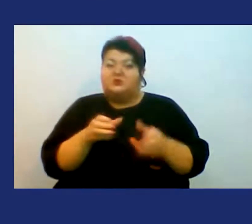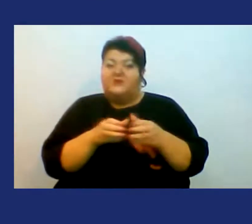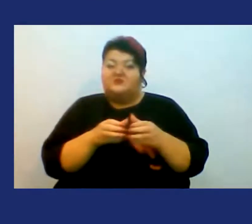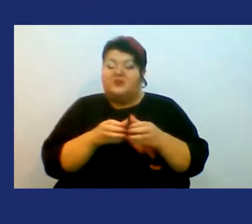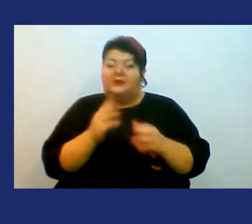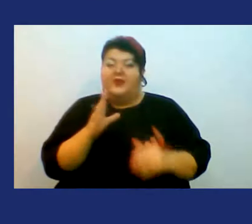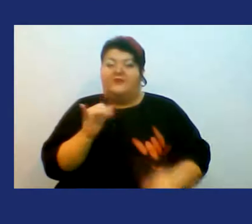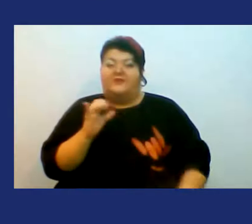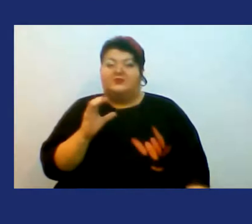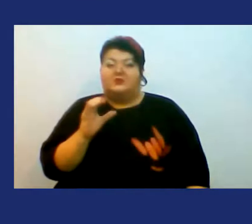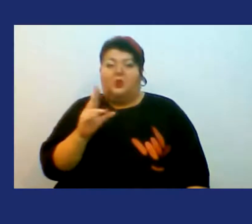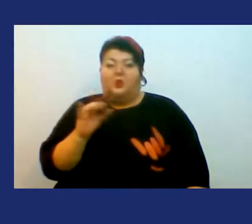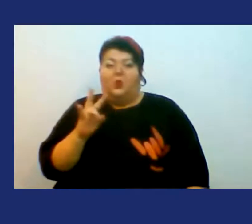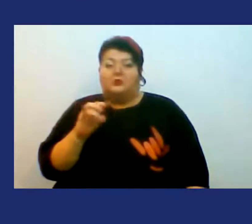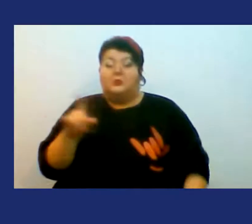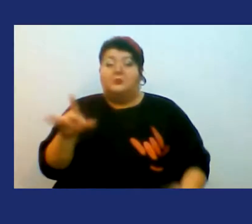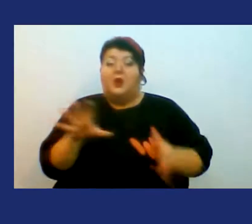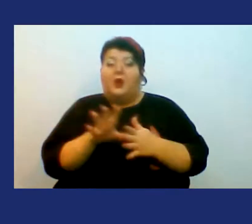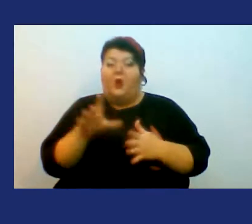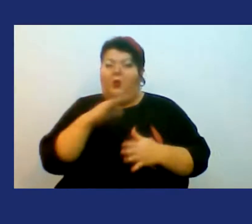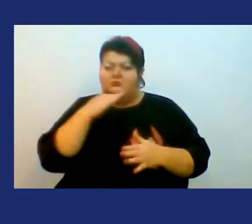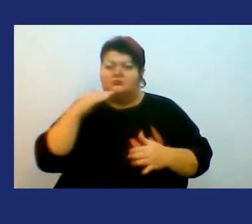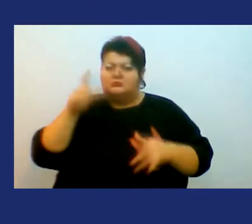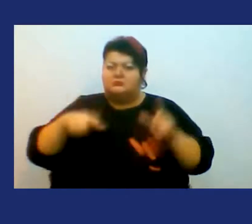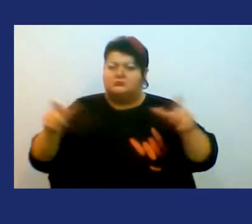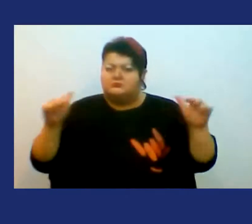these voters, might be a little bit different than what you've seen in the past?